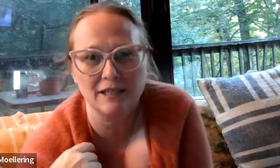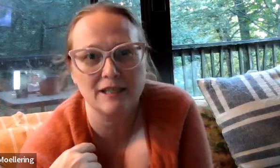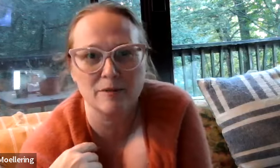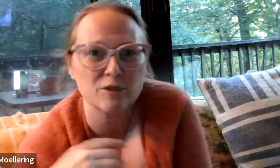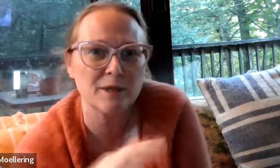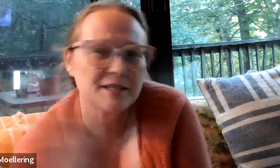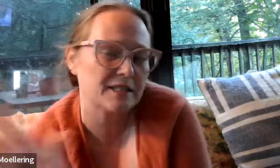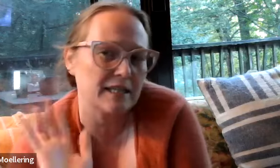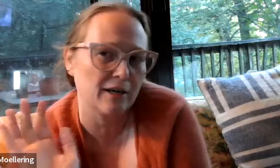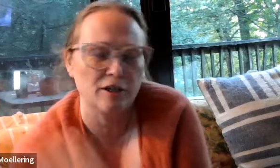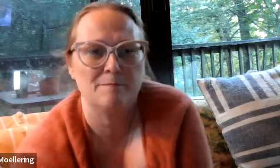that numbers quiz and see how you do.